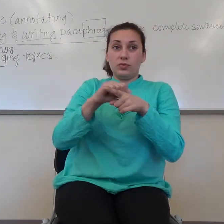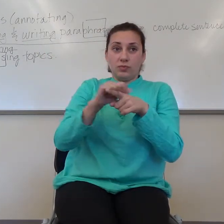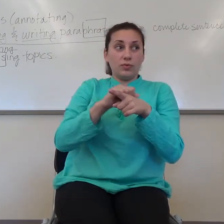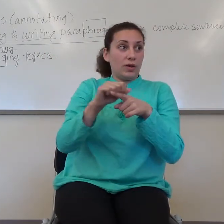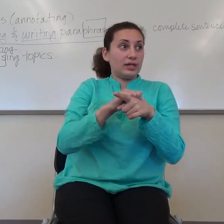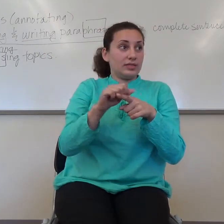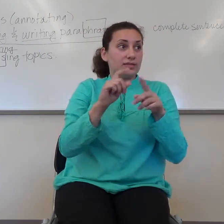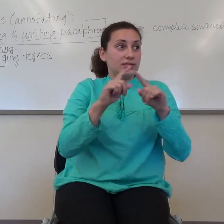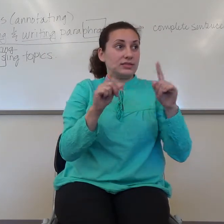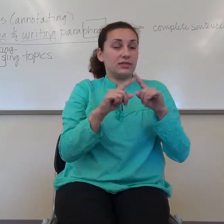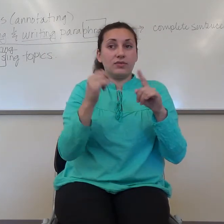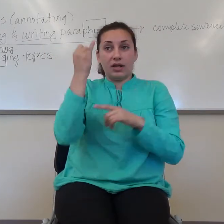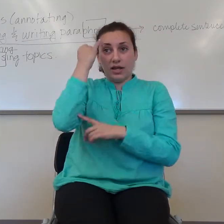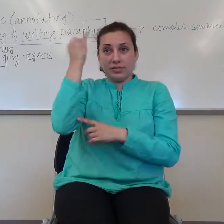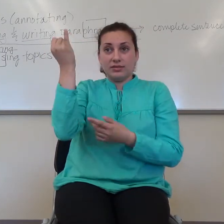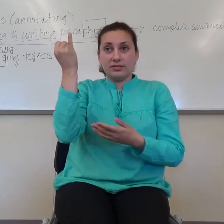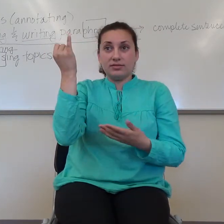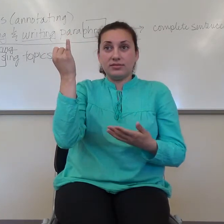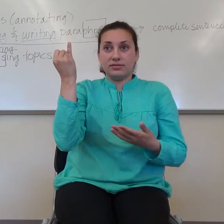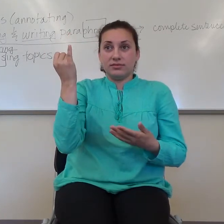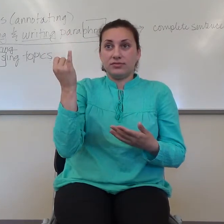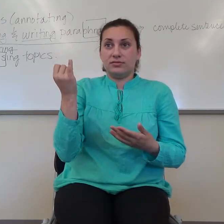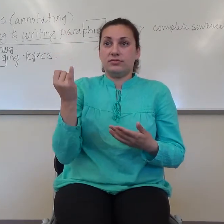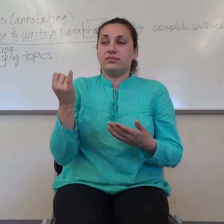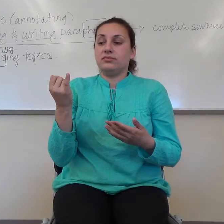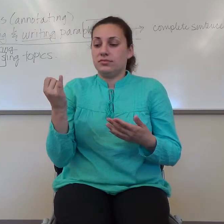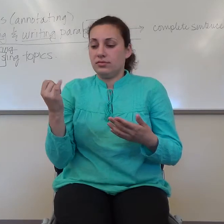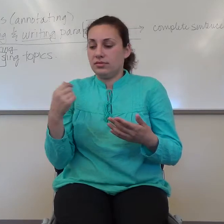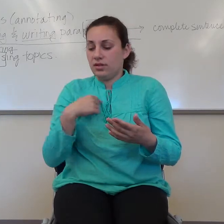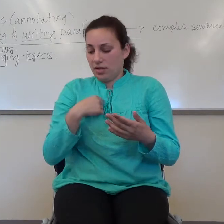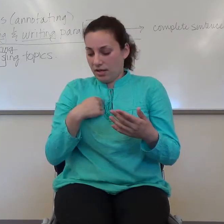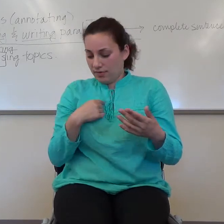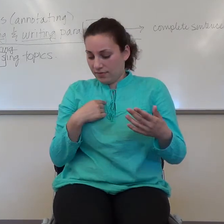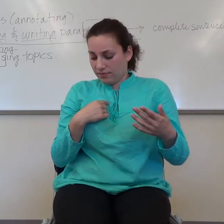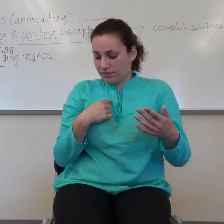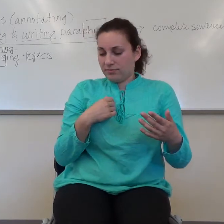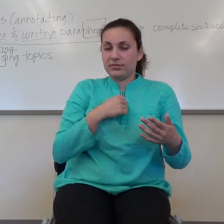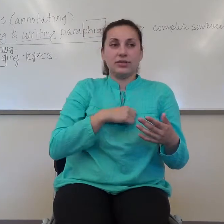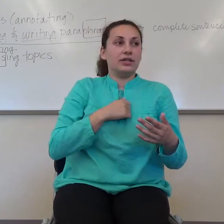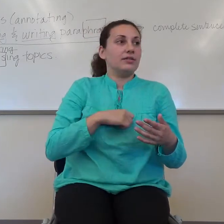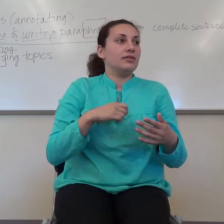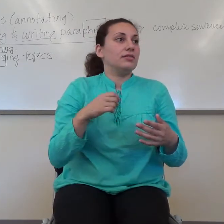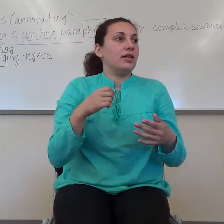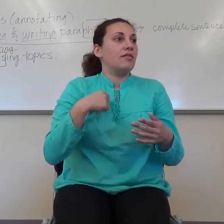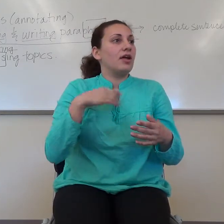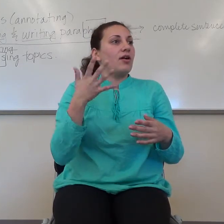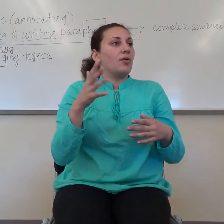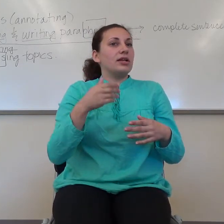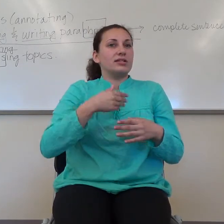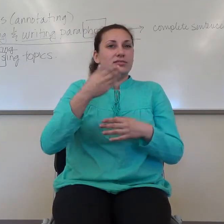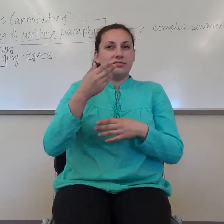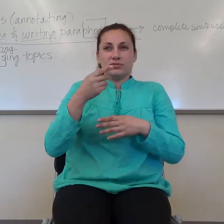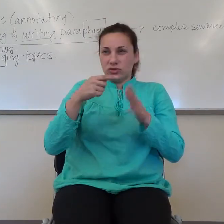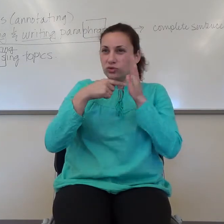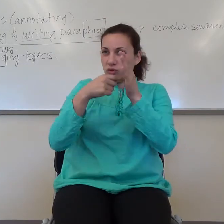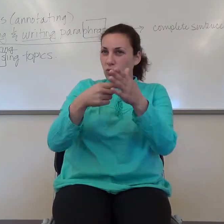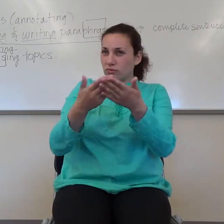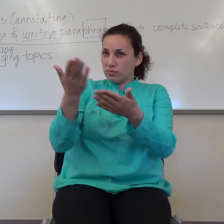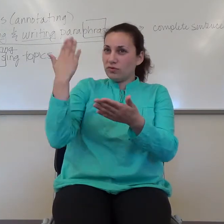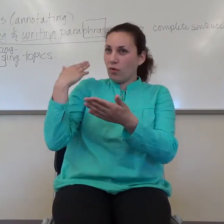ideas as they are in the book, that I have purposely kind of already introduced you to this in